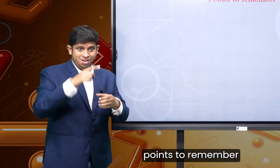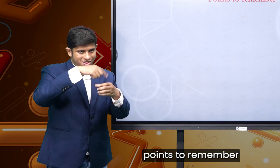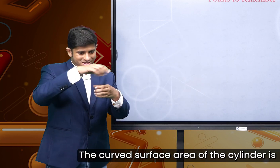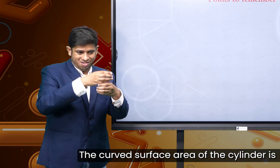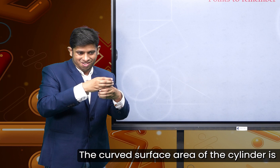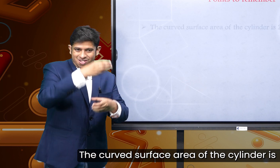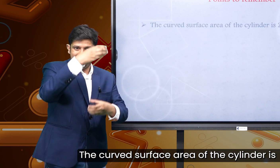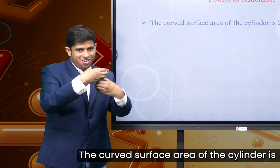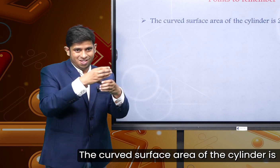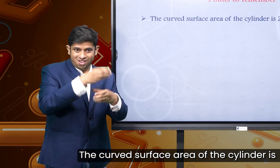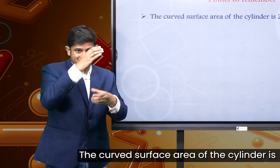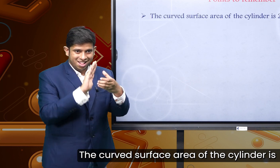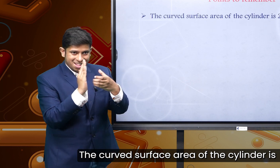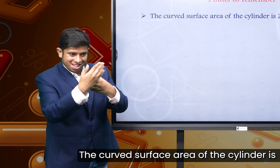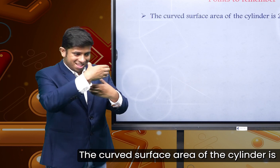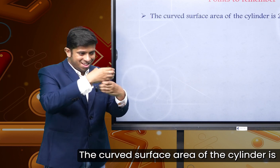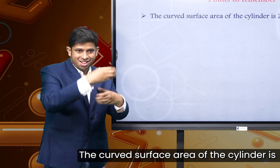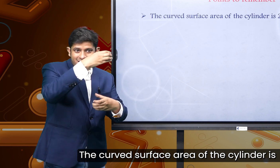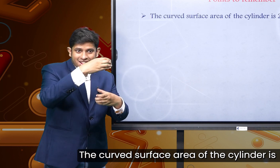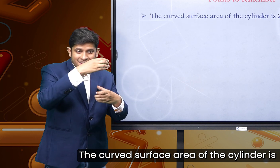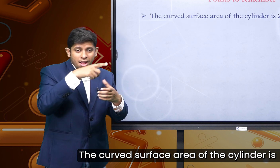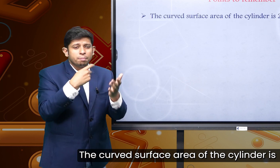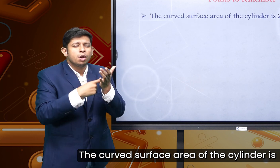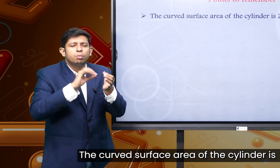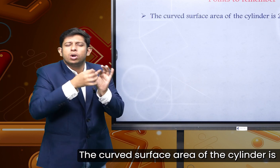The curved surface area of the cylinder is 2 pi r h.